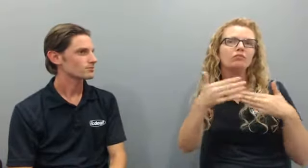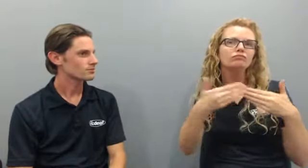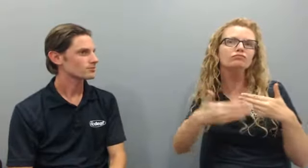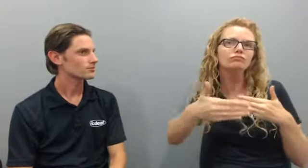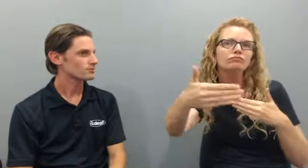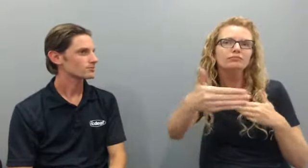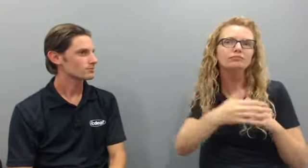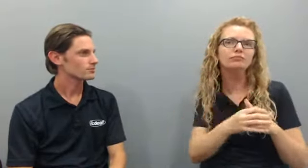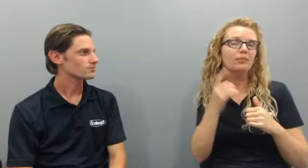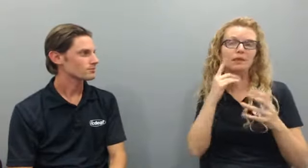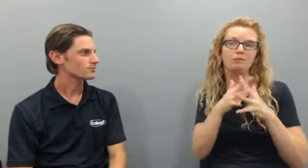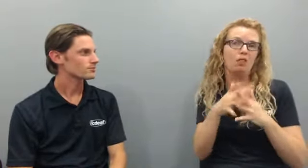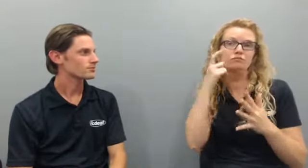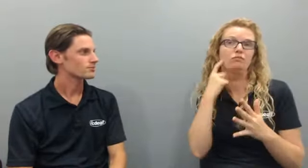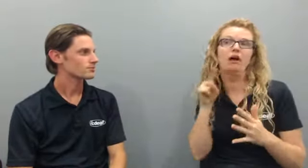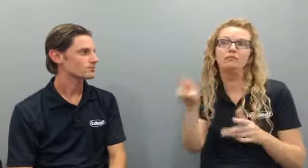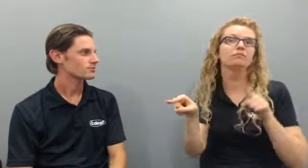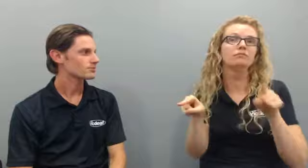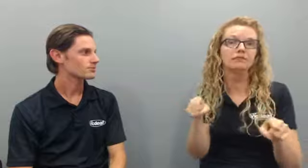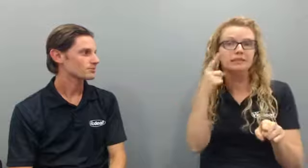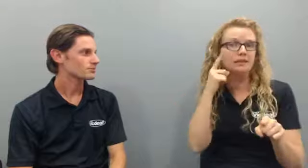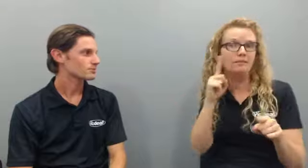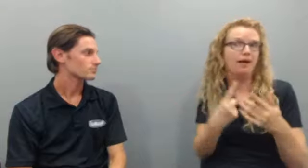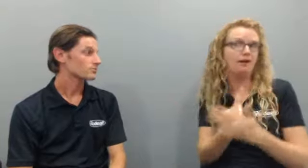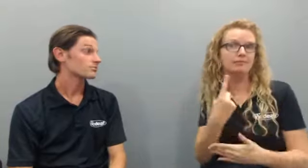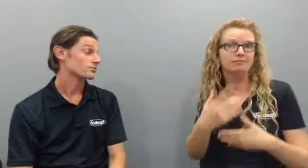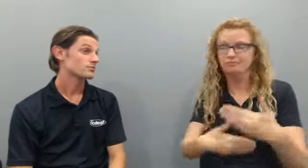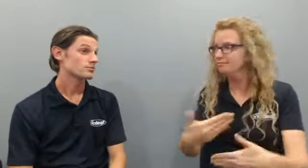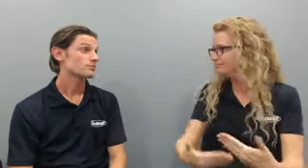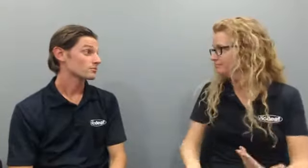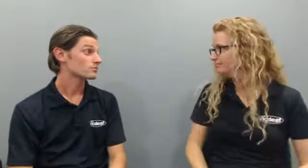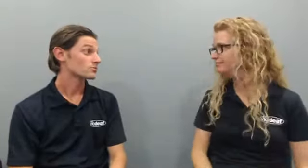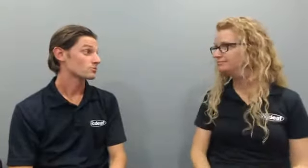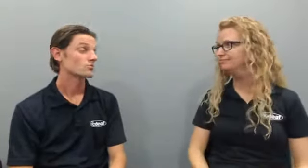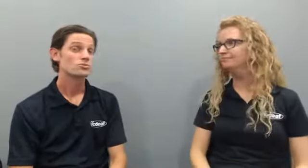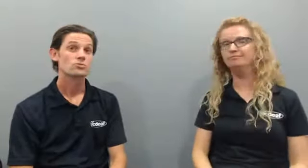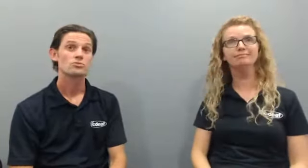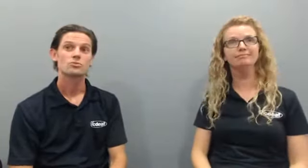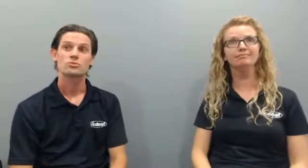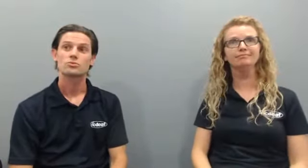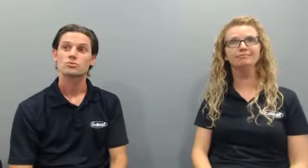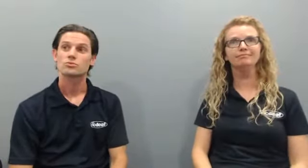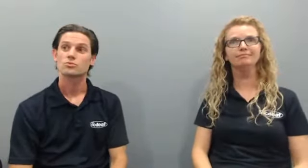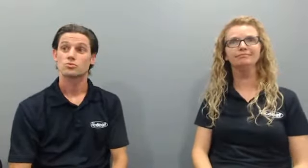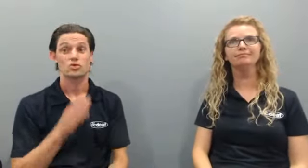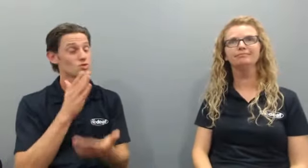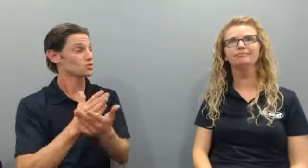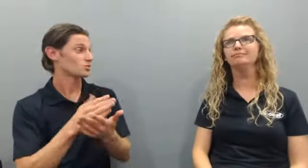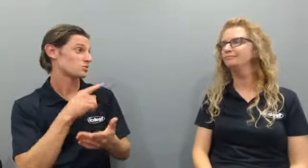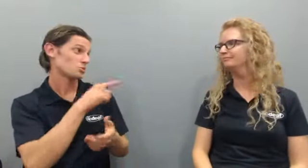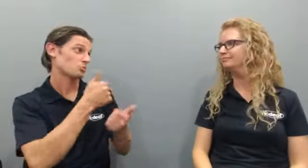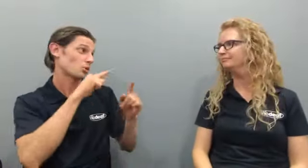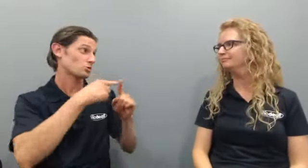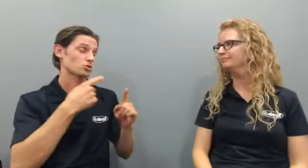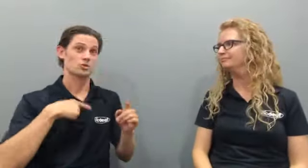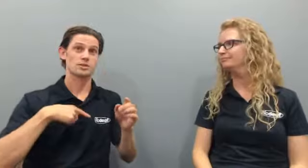use EAF for regular interpreting from that point on. Worthwhile trying both avenues and seeing what response you get. It's a